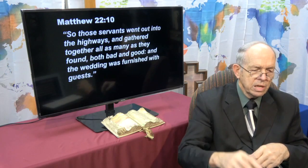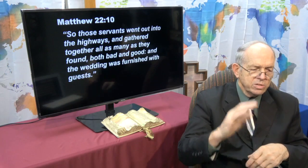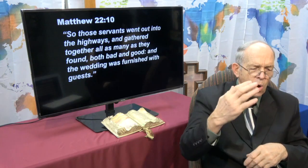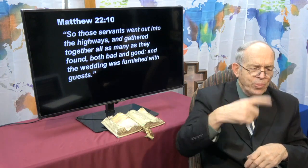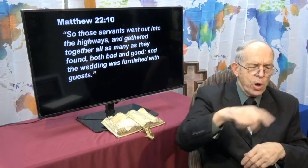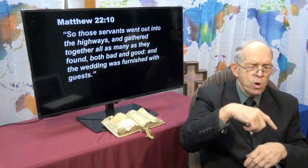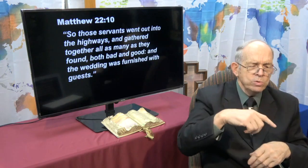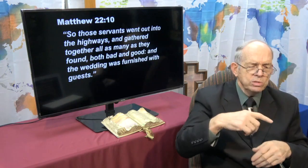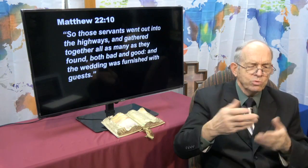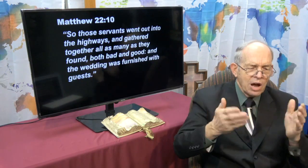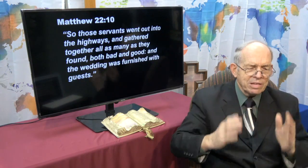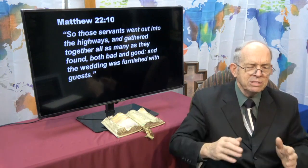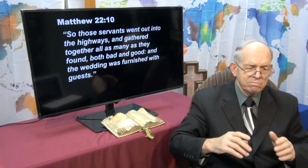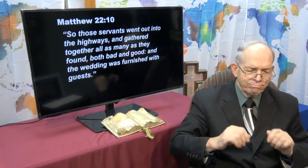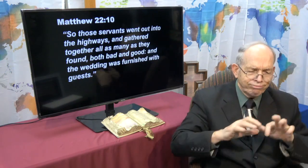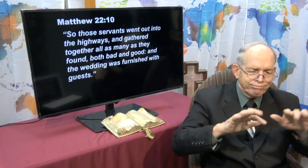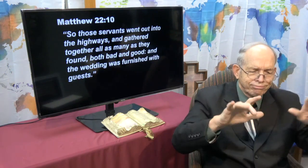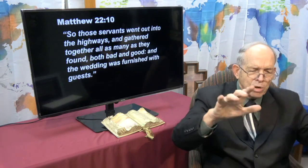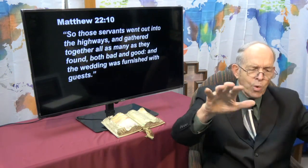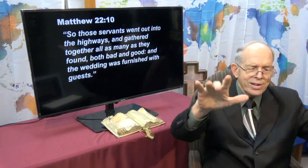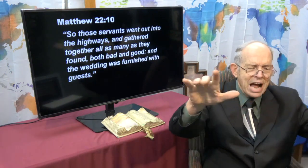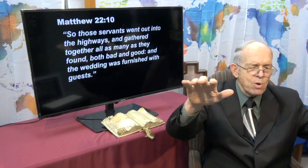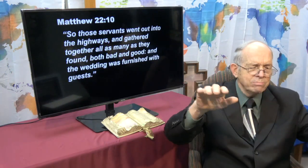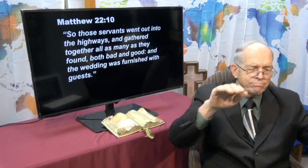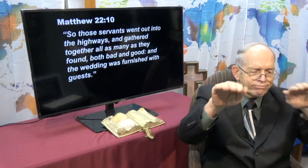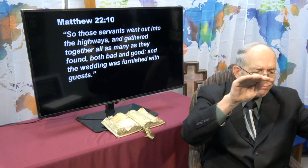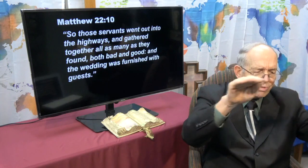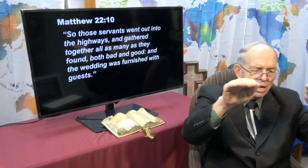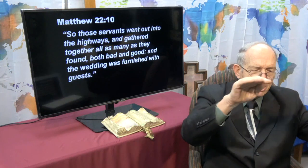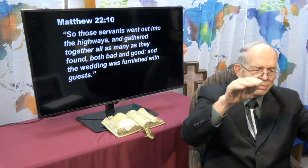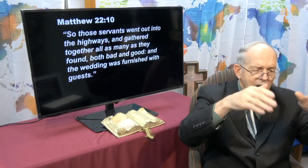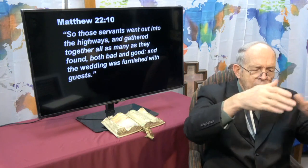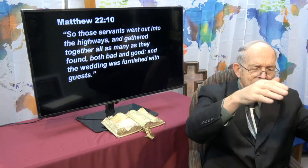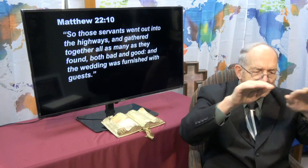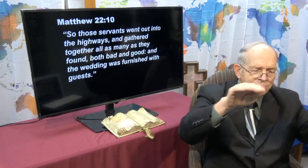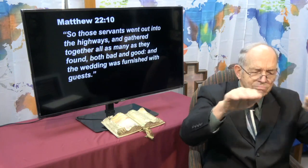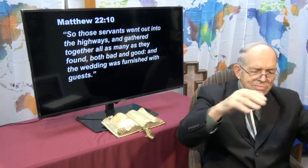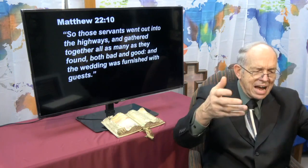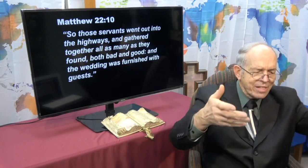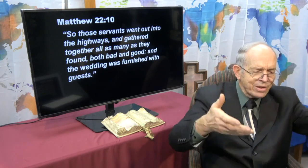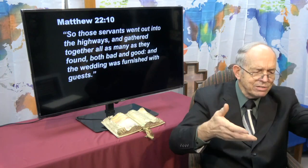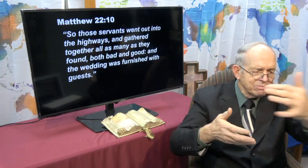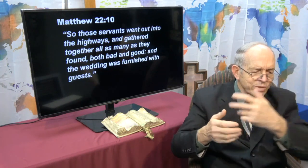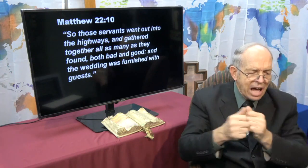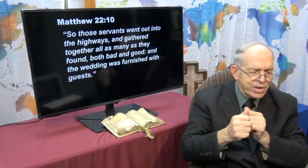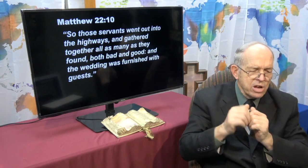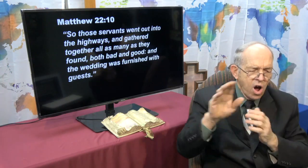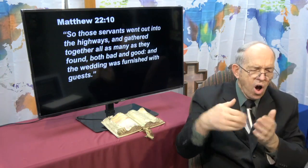So those servants went out the way, gathered together or